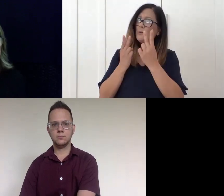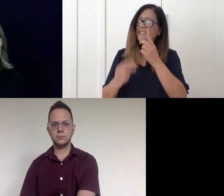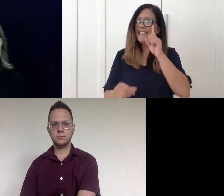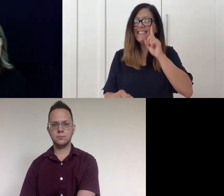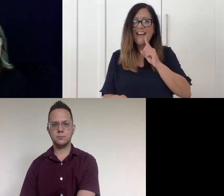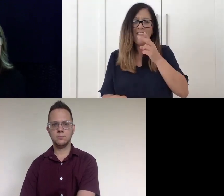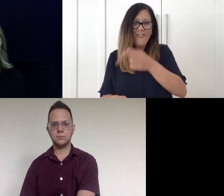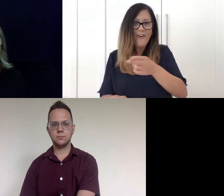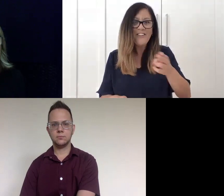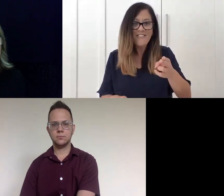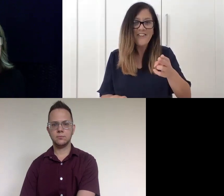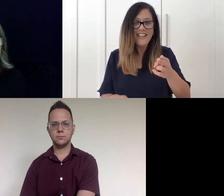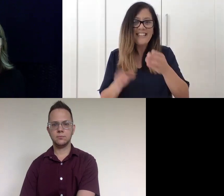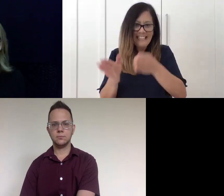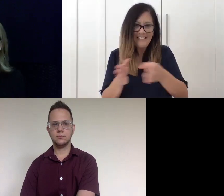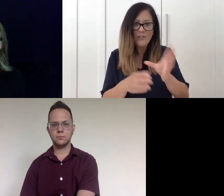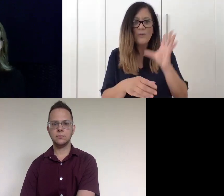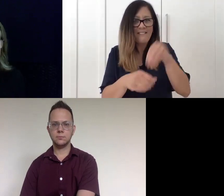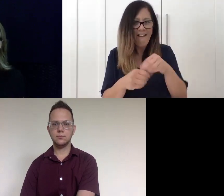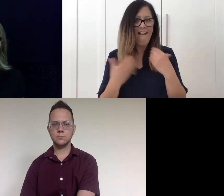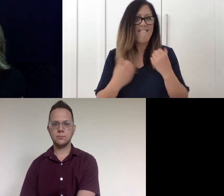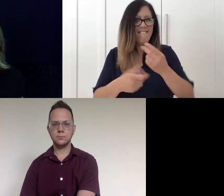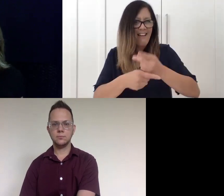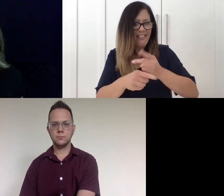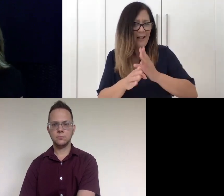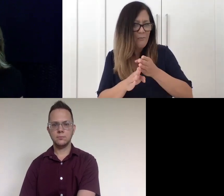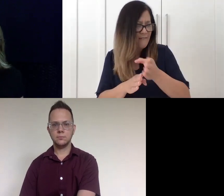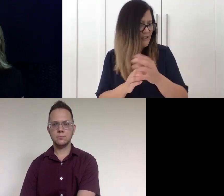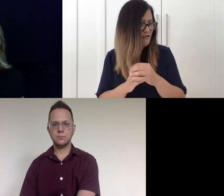who are themselves deaf or hard of hearing.